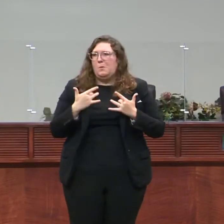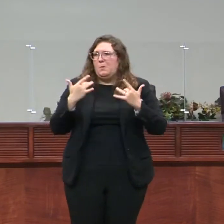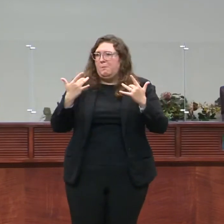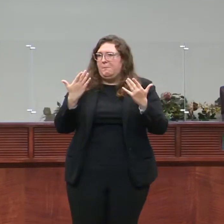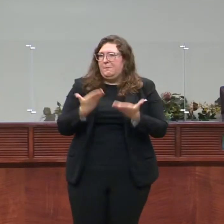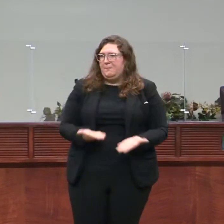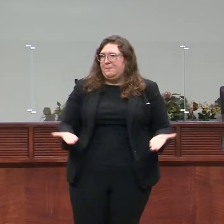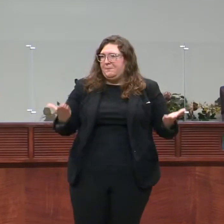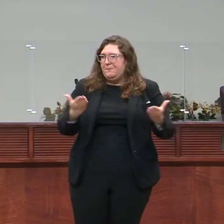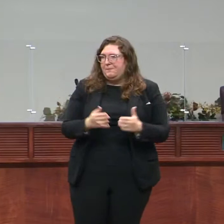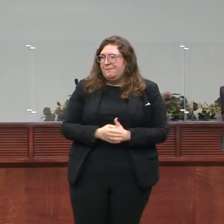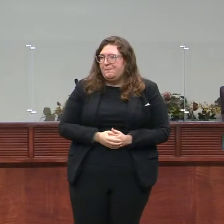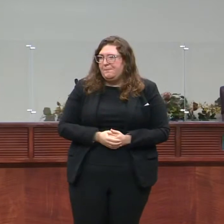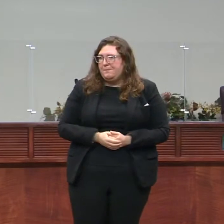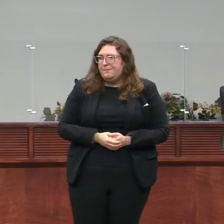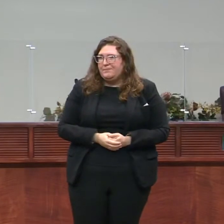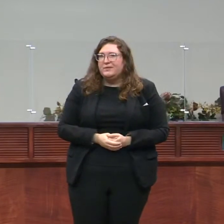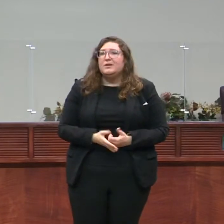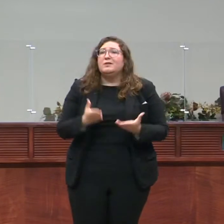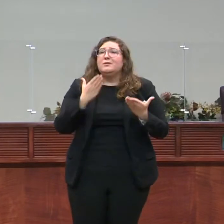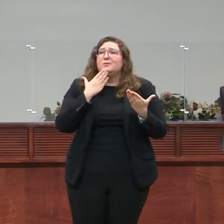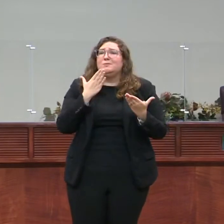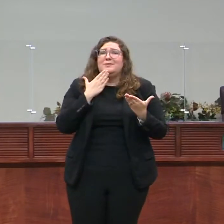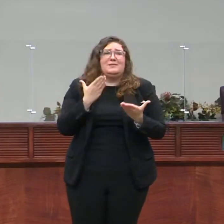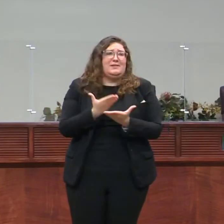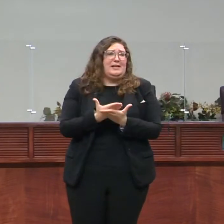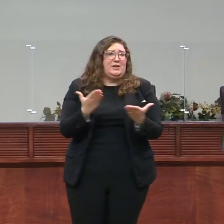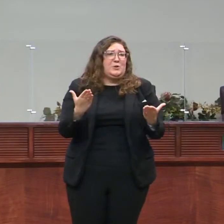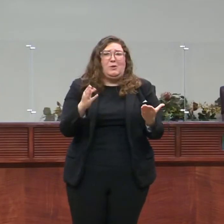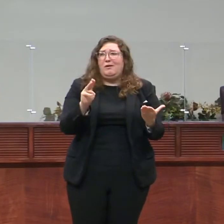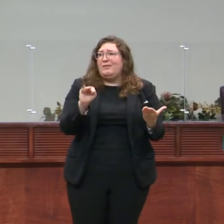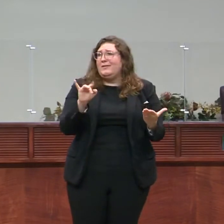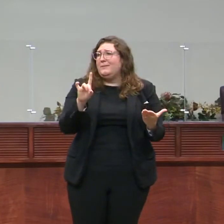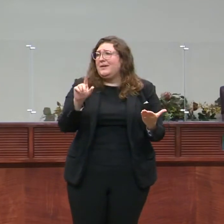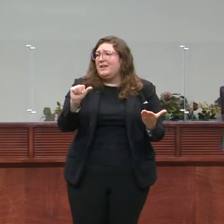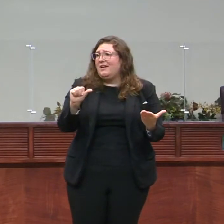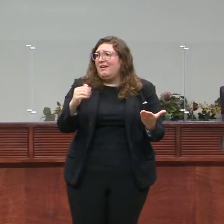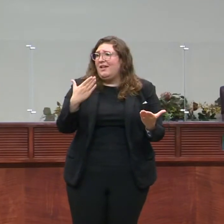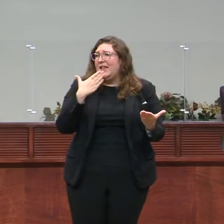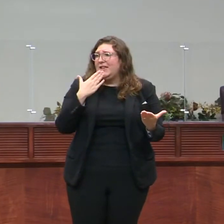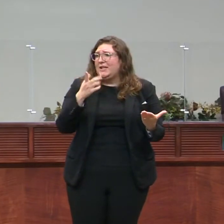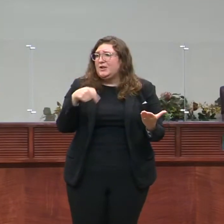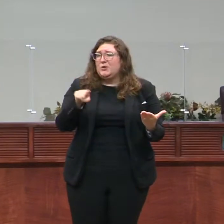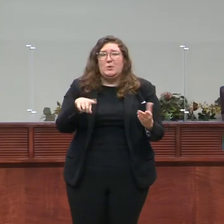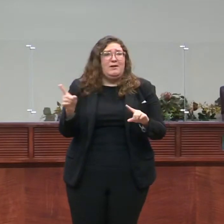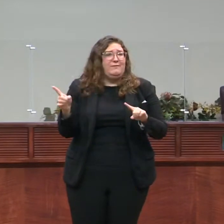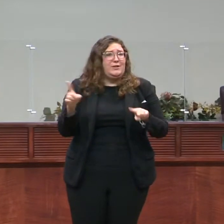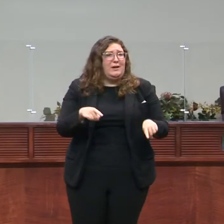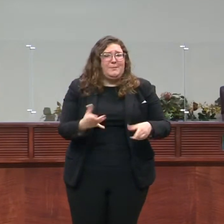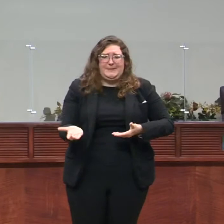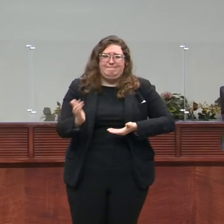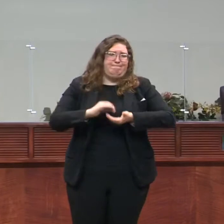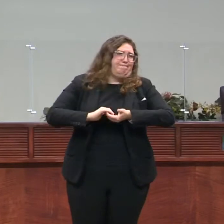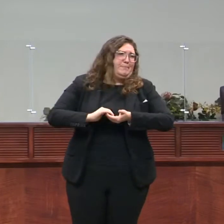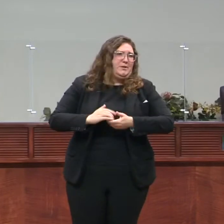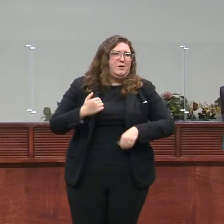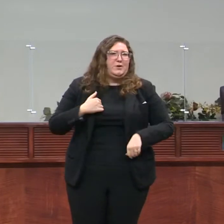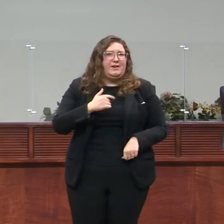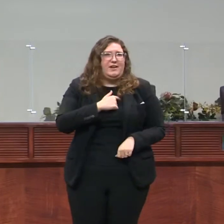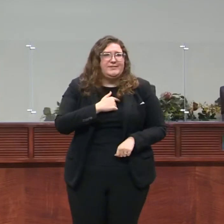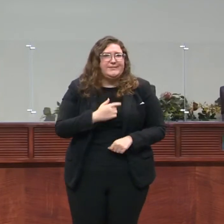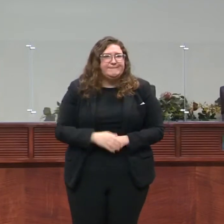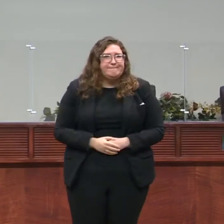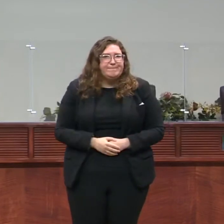to date. So I just want to say thank you to those additional local media partners who are present with us at this